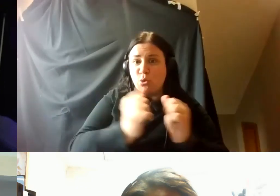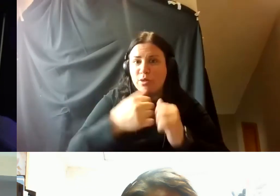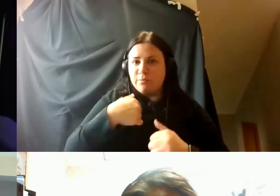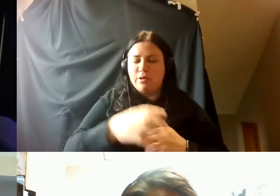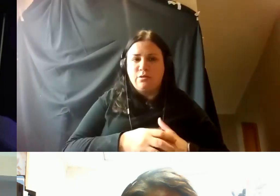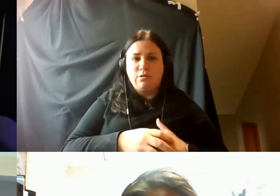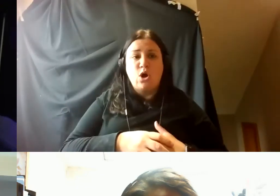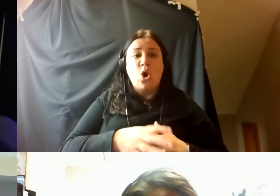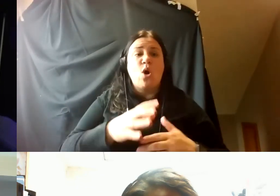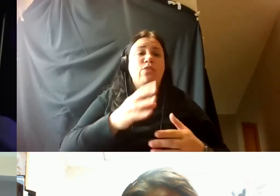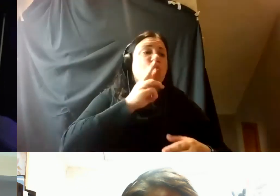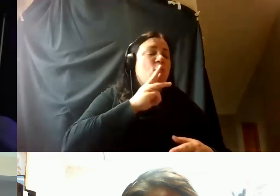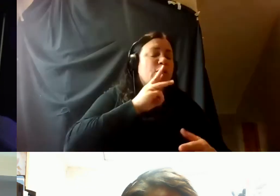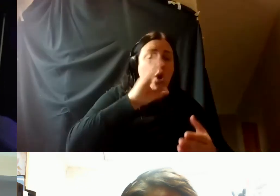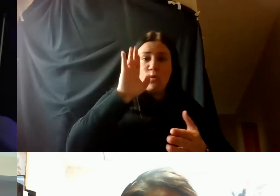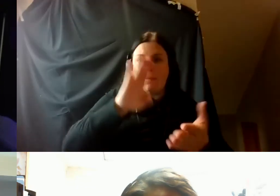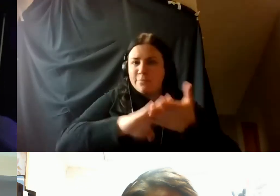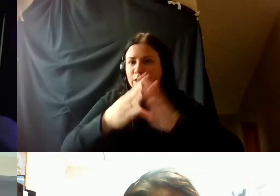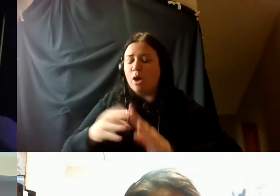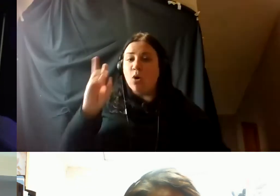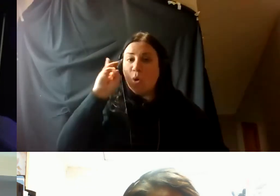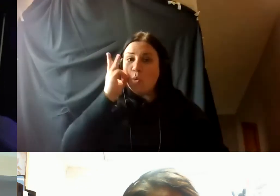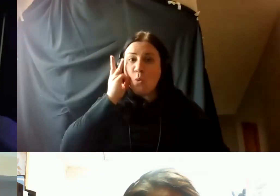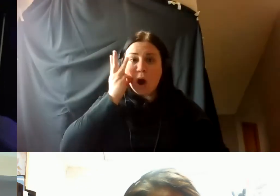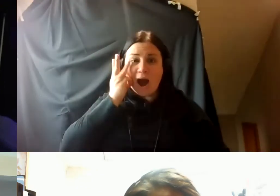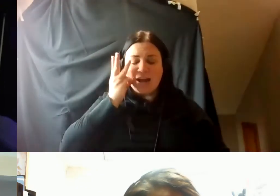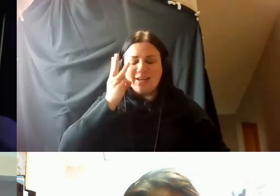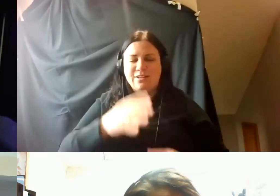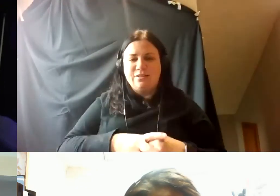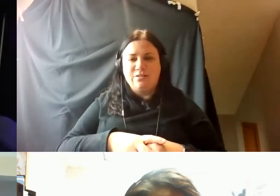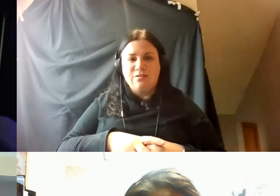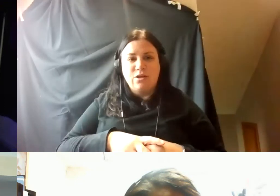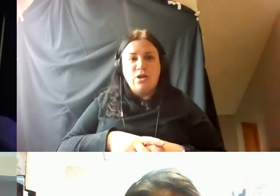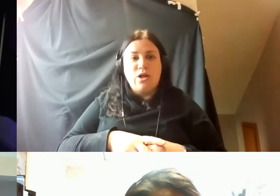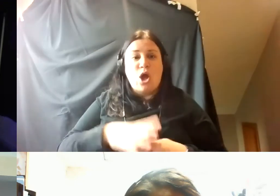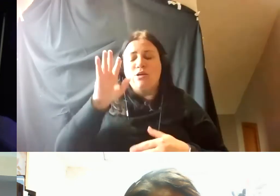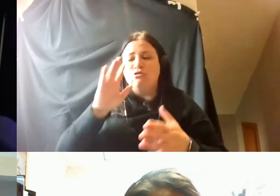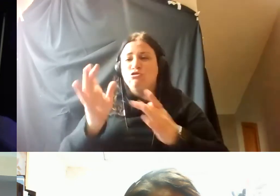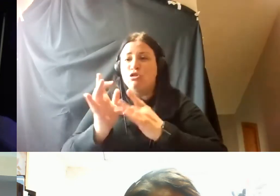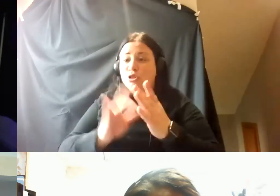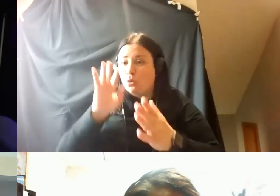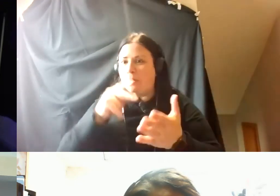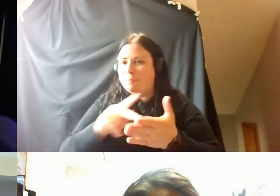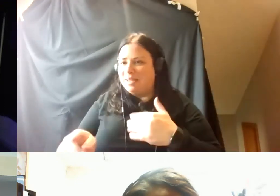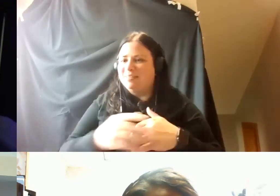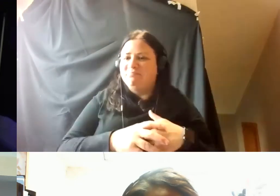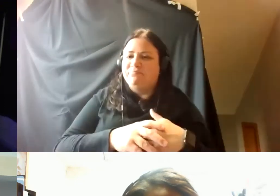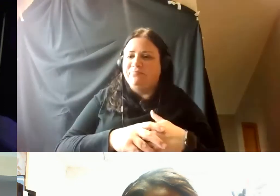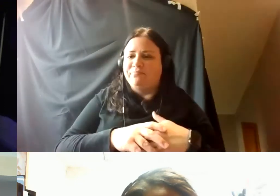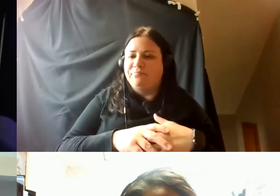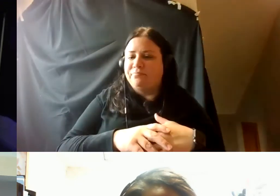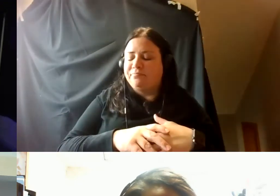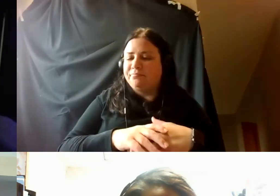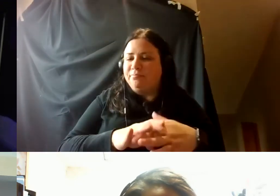water to wine. We get water to wine. That's right. That's It'll right. be all inclusive on Jesus. All inclusive on Jesus.